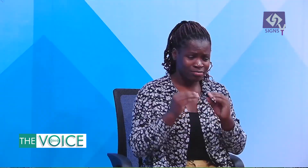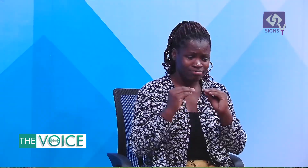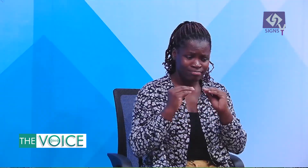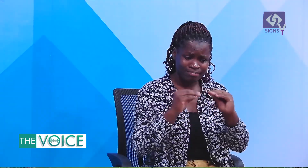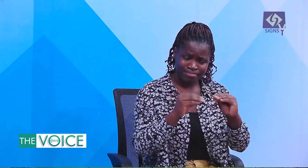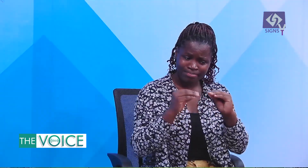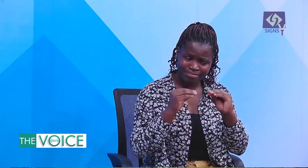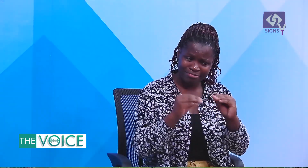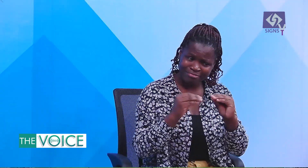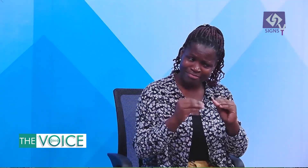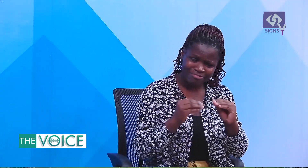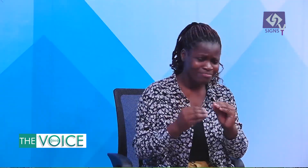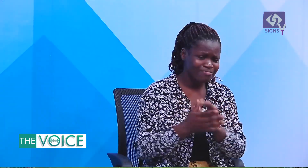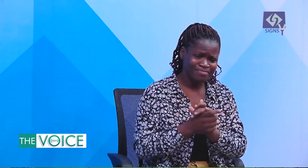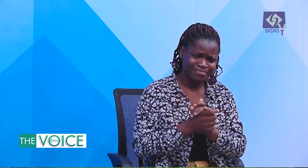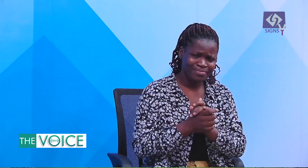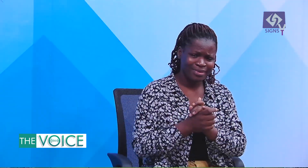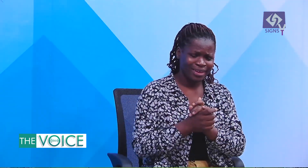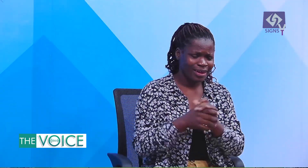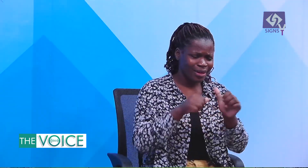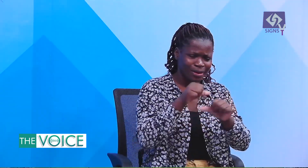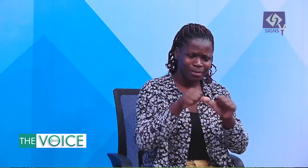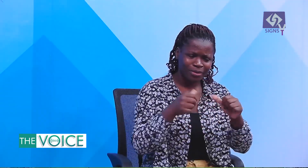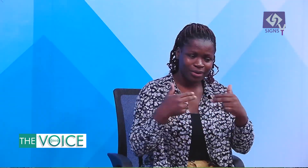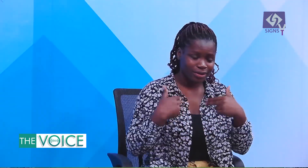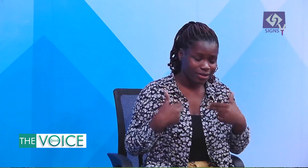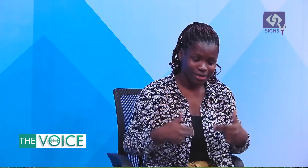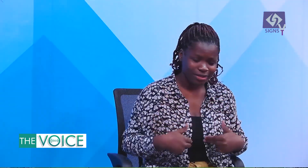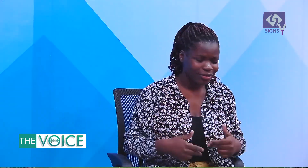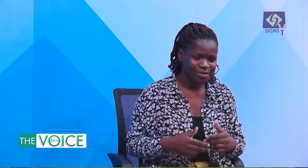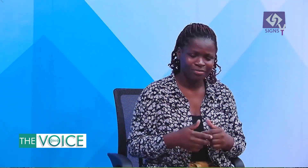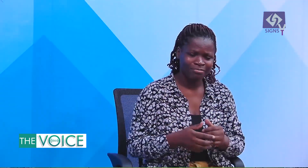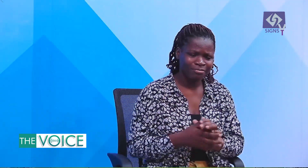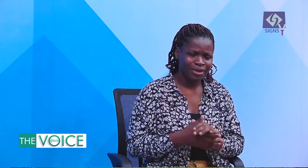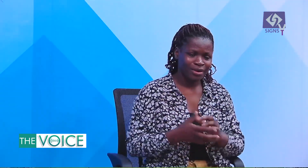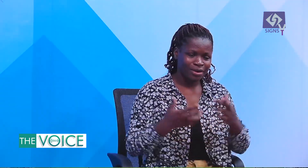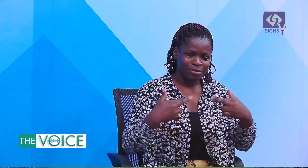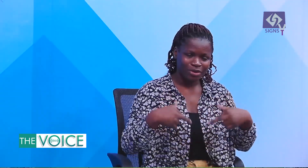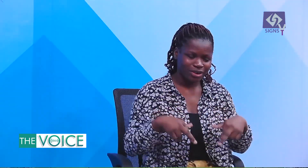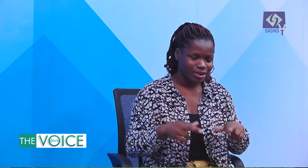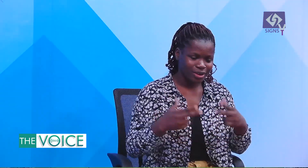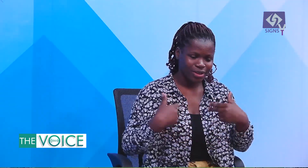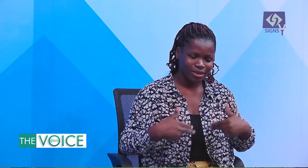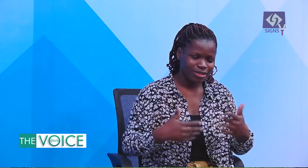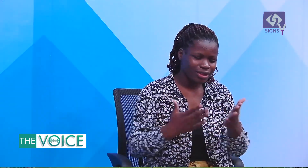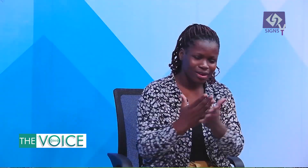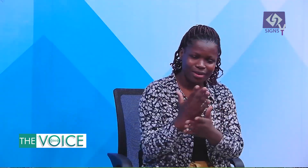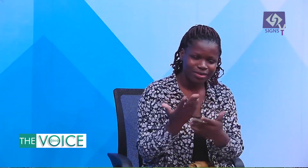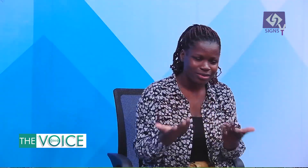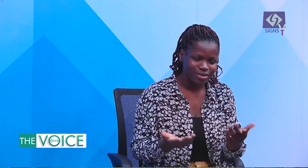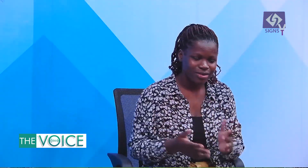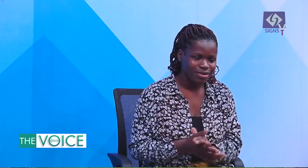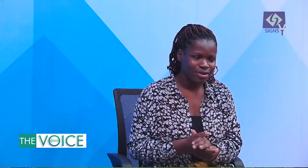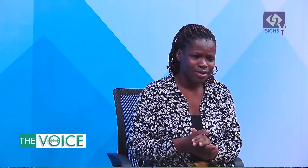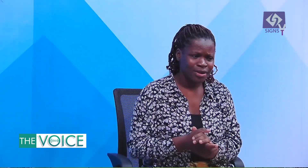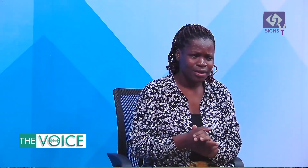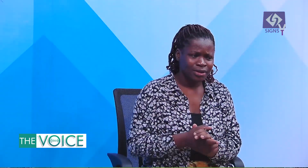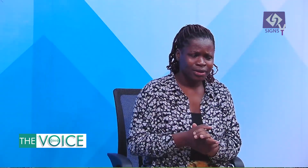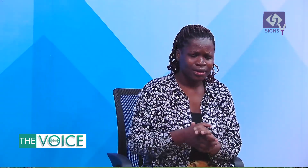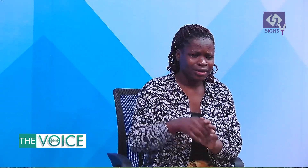really helped me a lot. She taught me about health, reproductive health and rights,